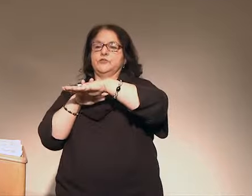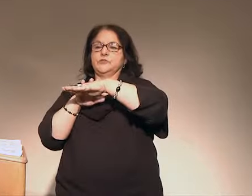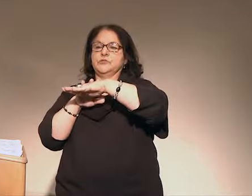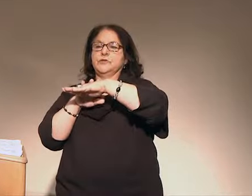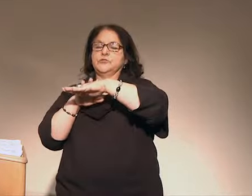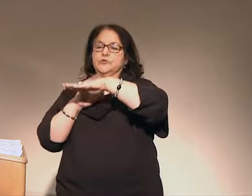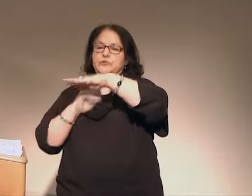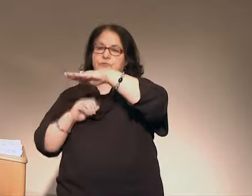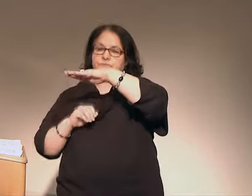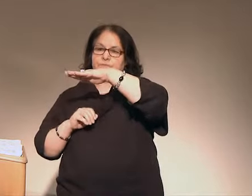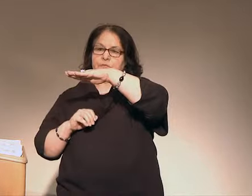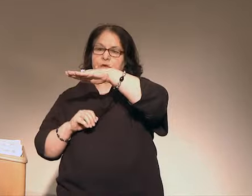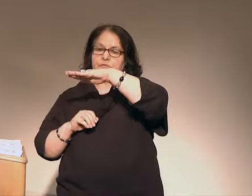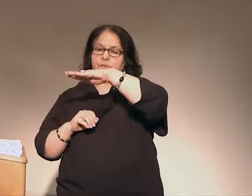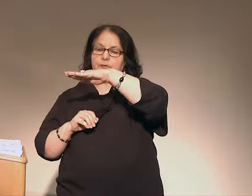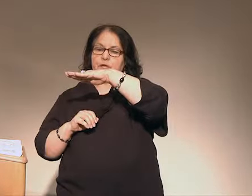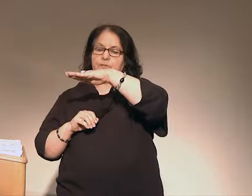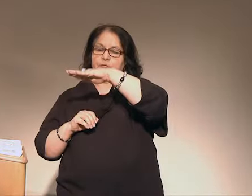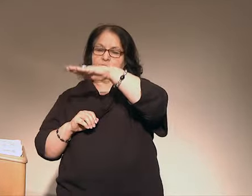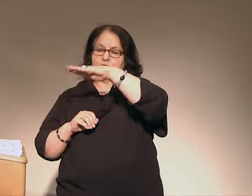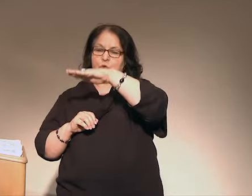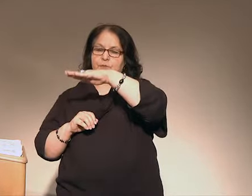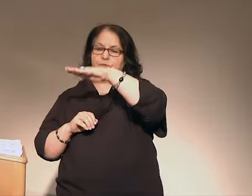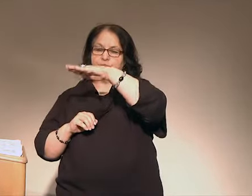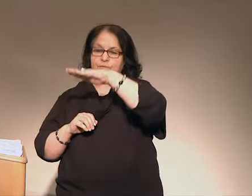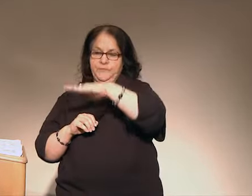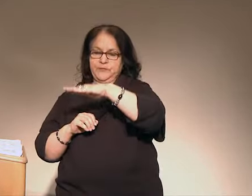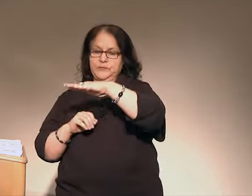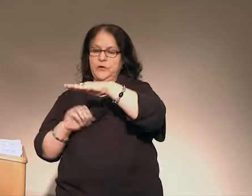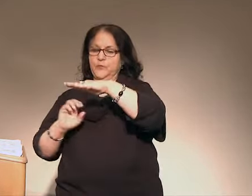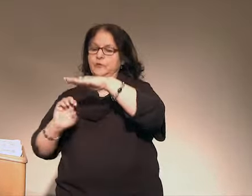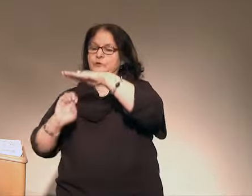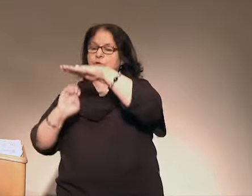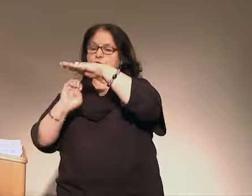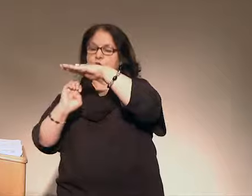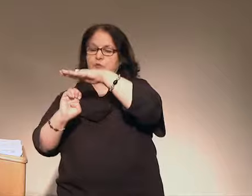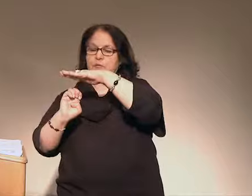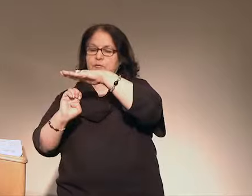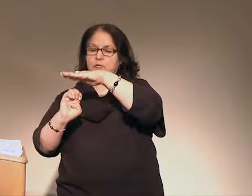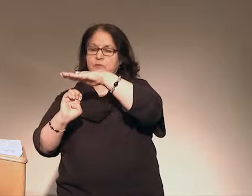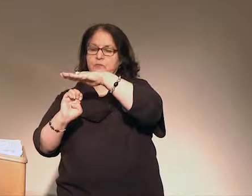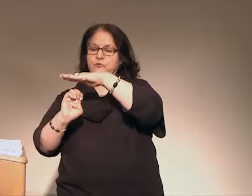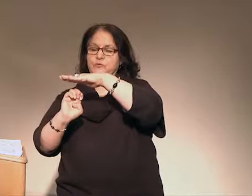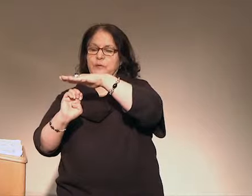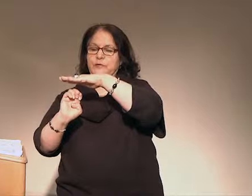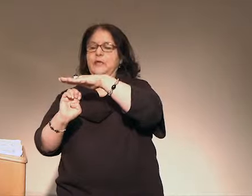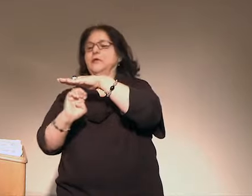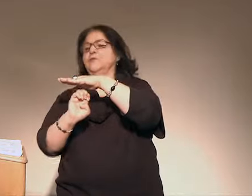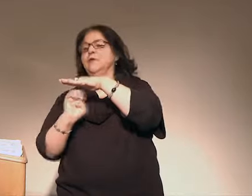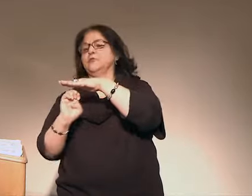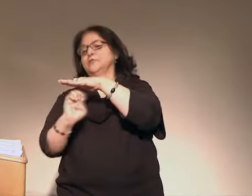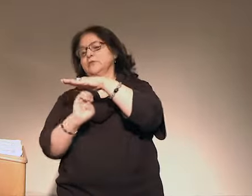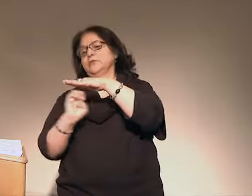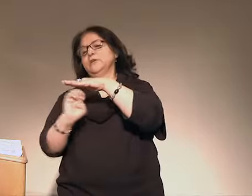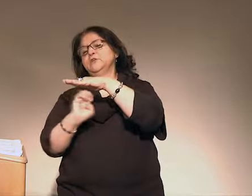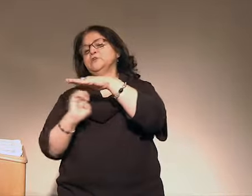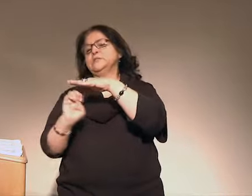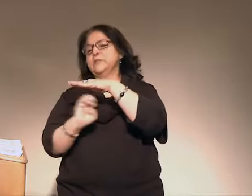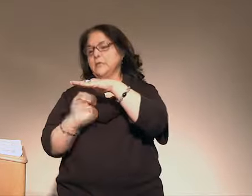education. So the non-dominant hand is open, facing downward. You form an E with your dominant hand right underneath it. So this is